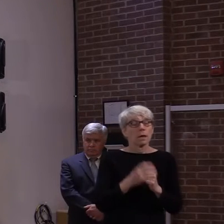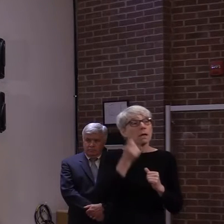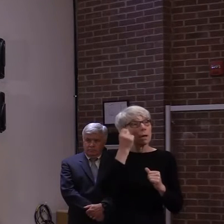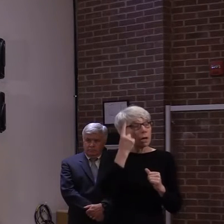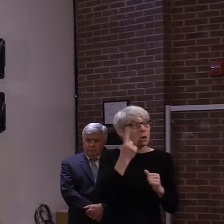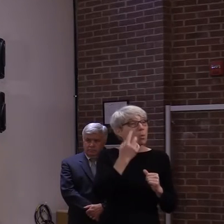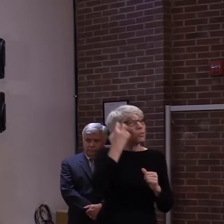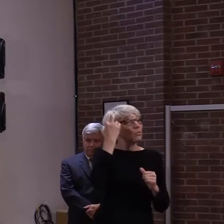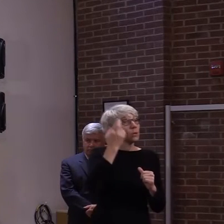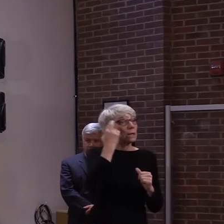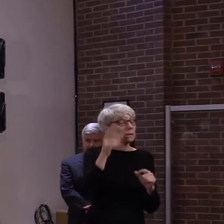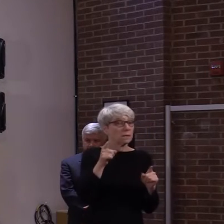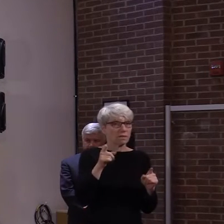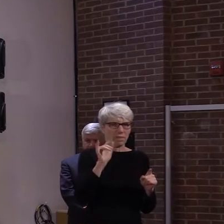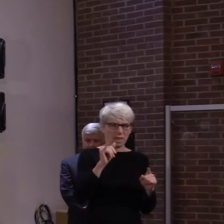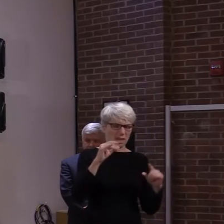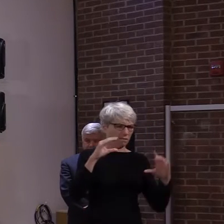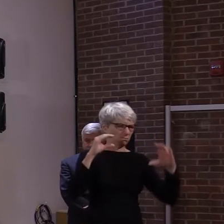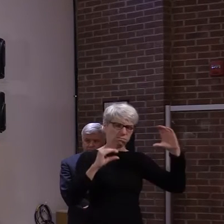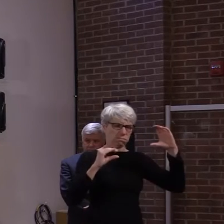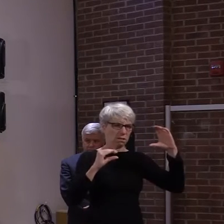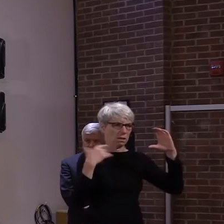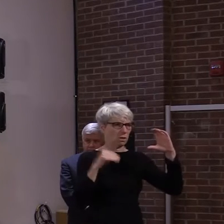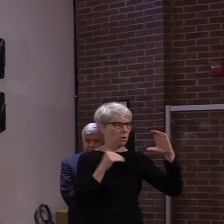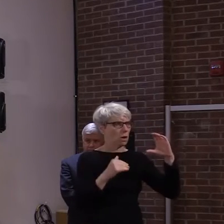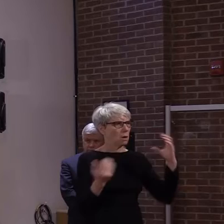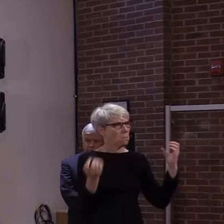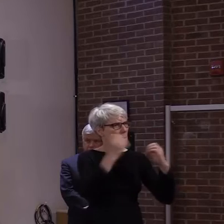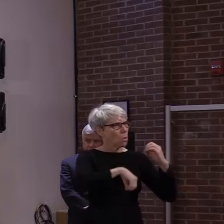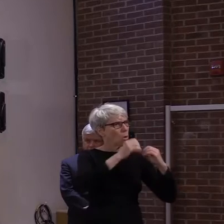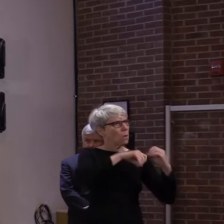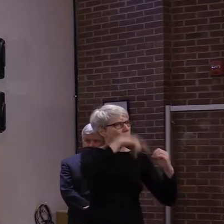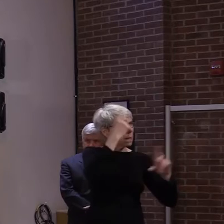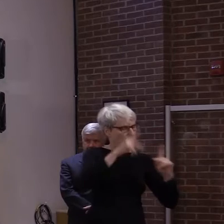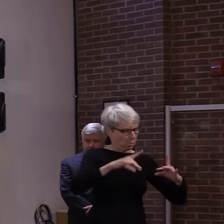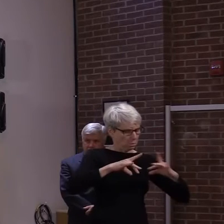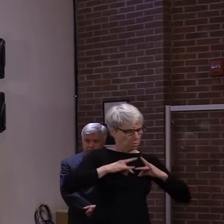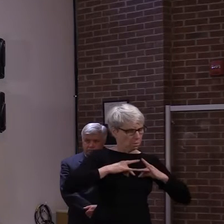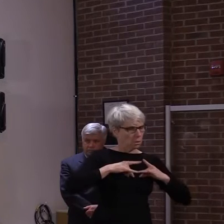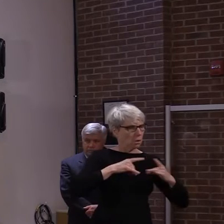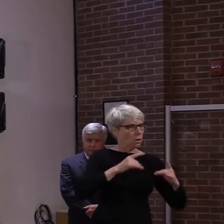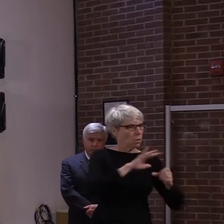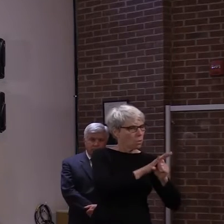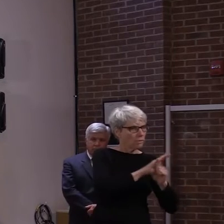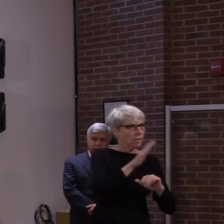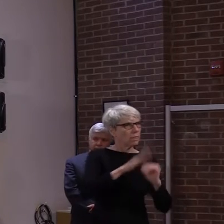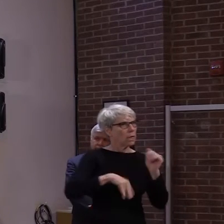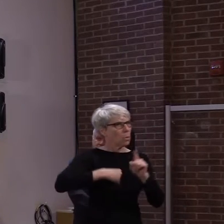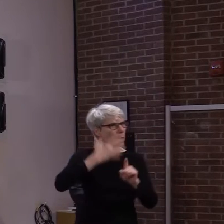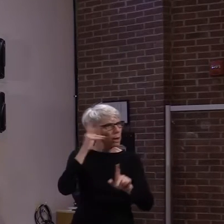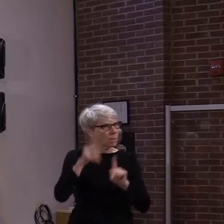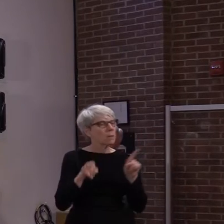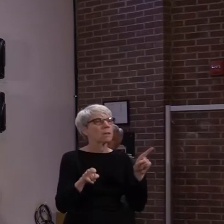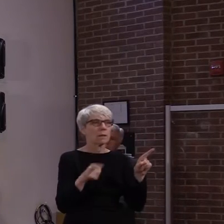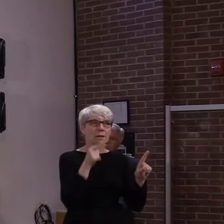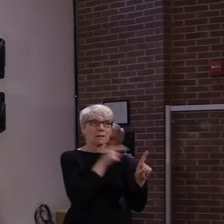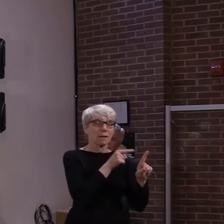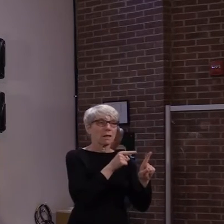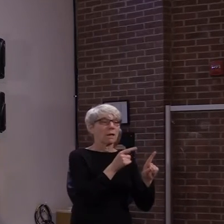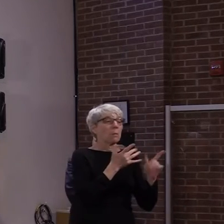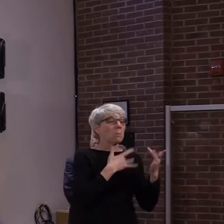members of the population that you mentioned who are having greater infection rates. They generally have